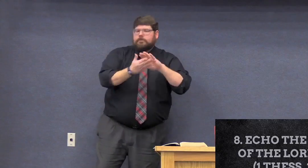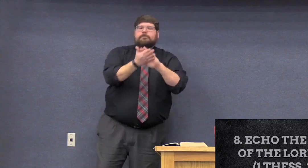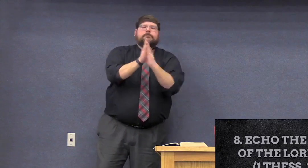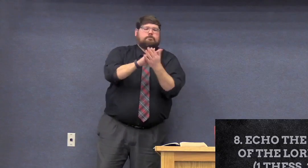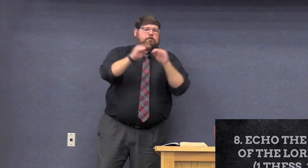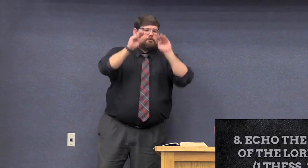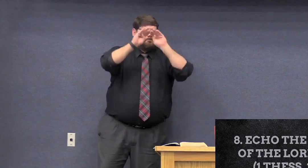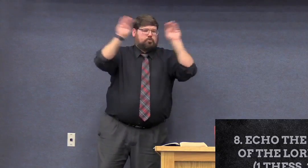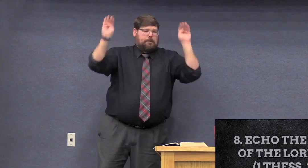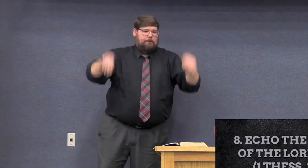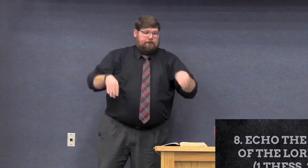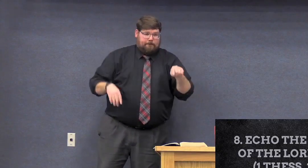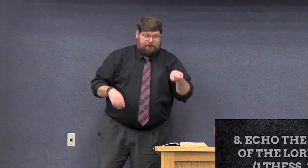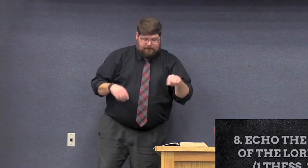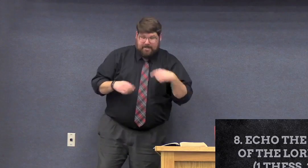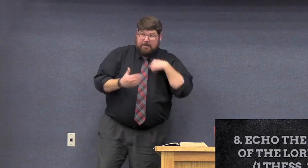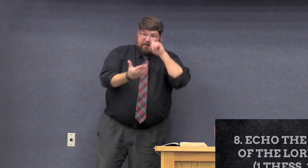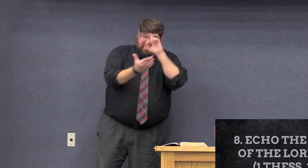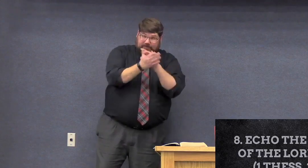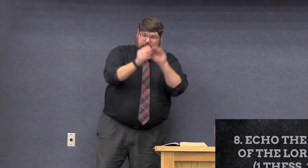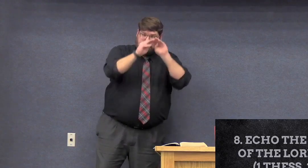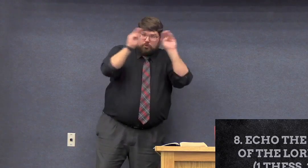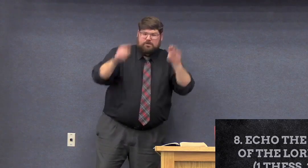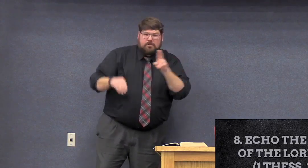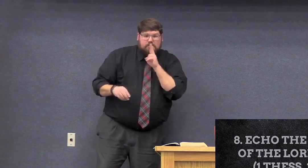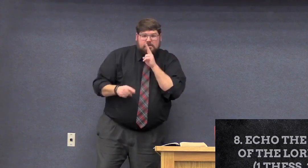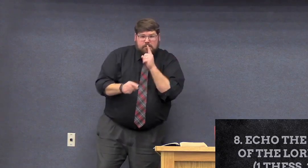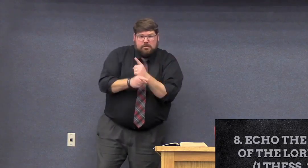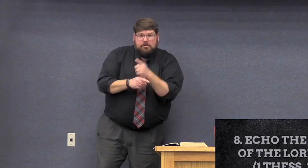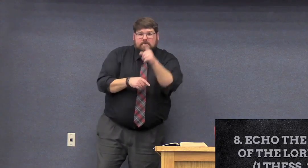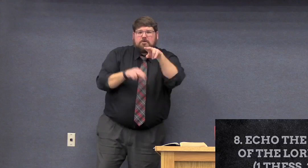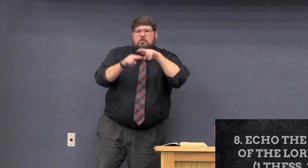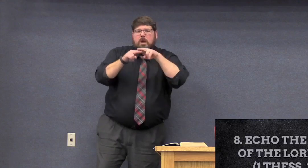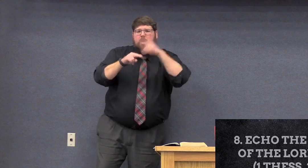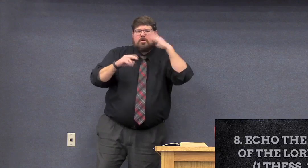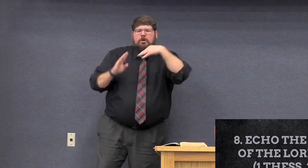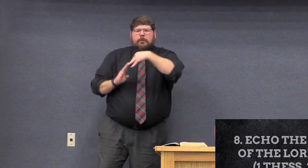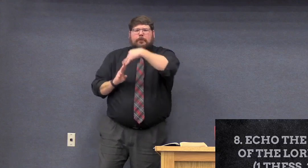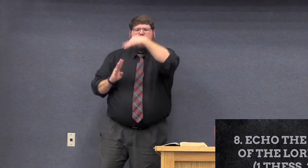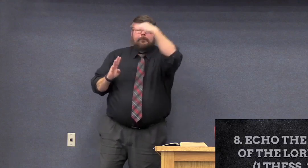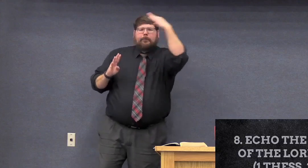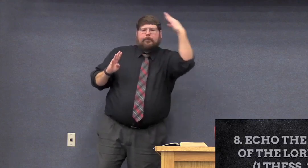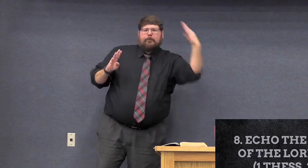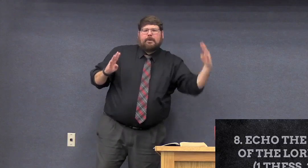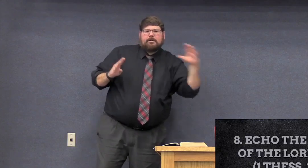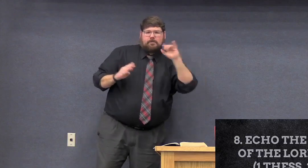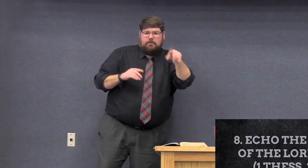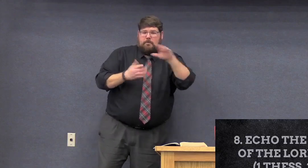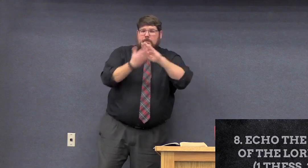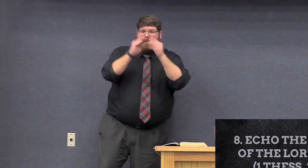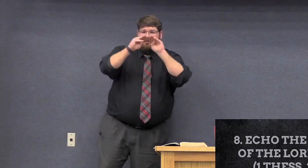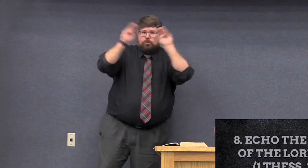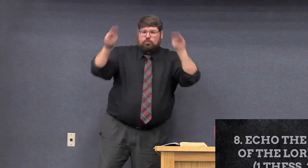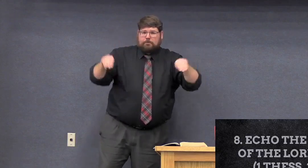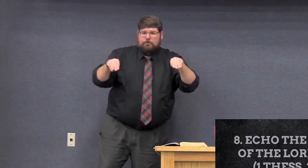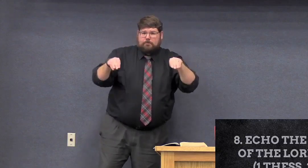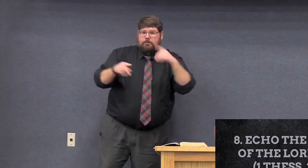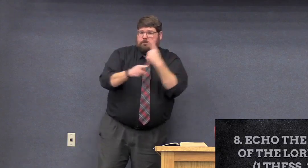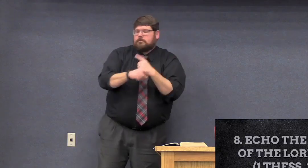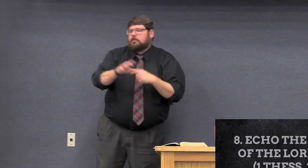Our school took a field trip to a museum. And do you remember the railroad museum there, Heather, with the big, that was a